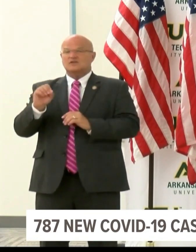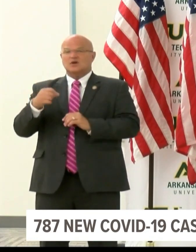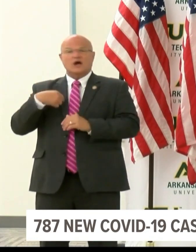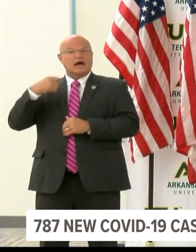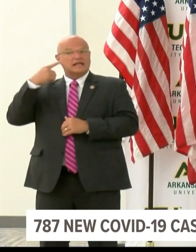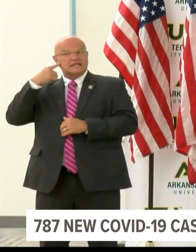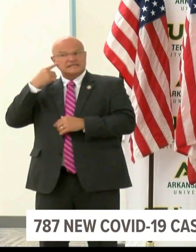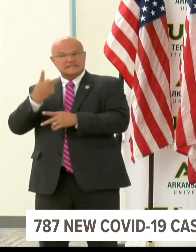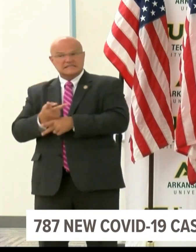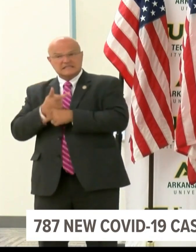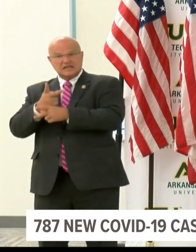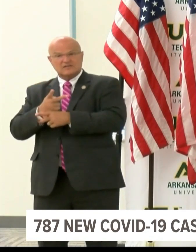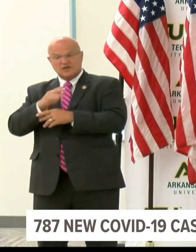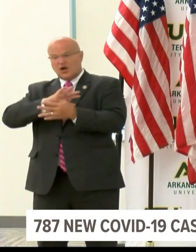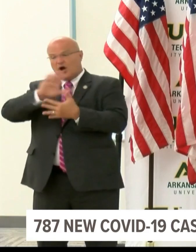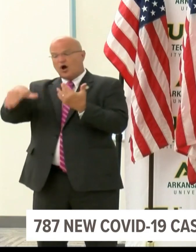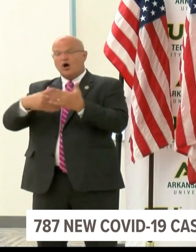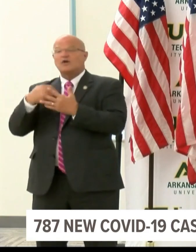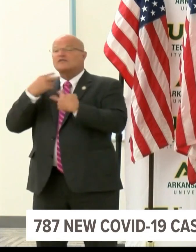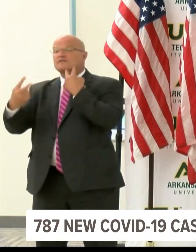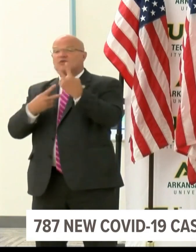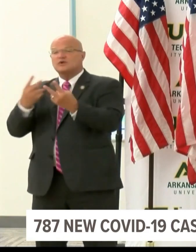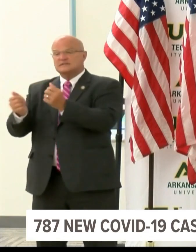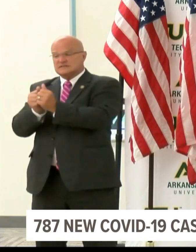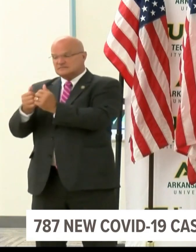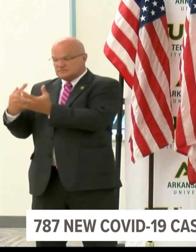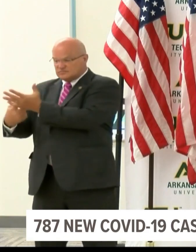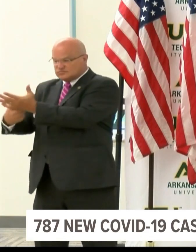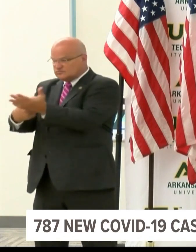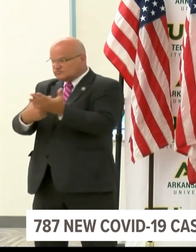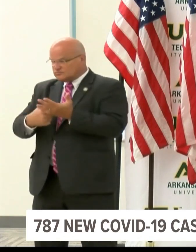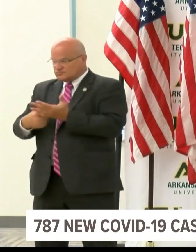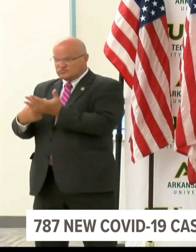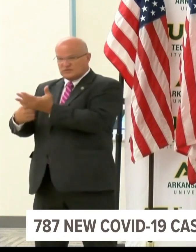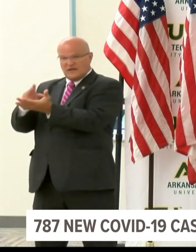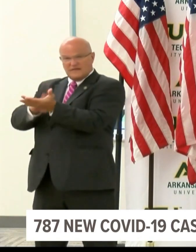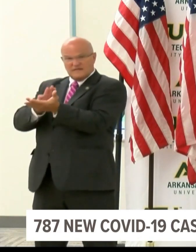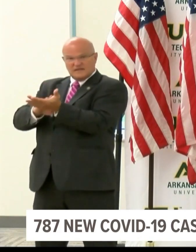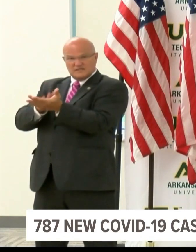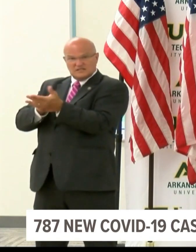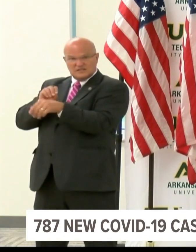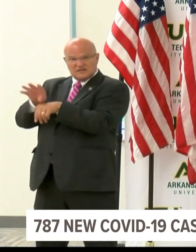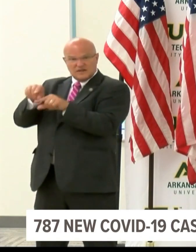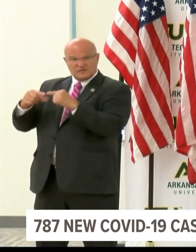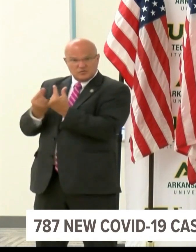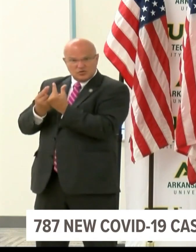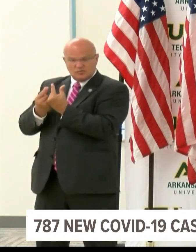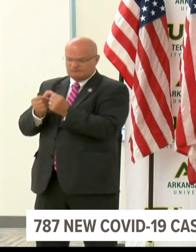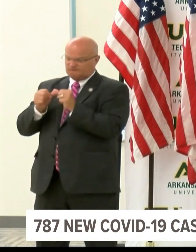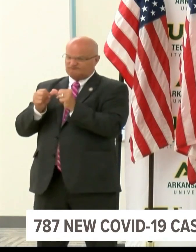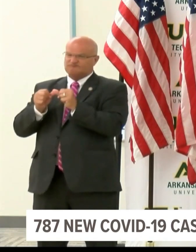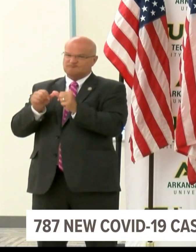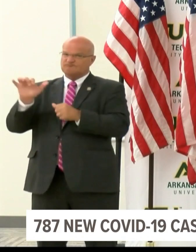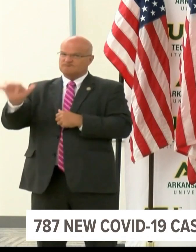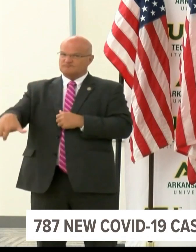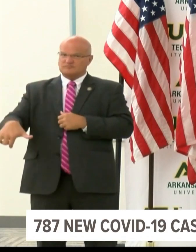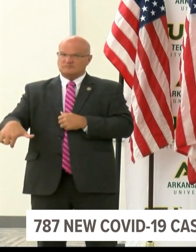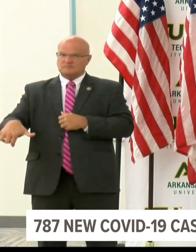listened very carefully to all the voices within the physician advisory group, and I will continue to do that.